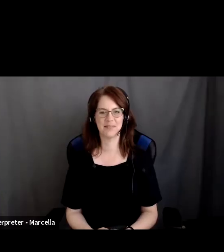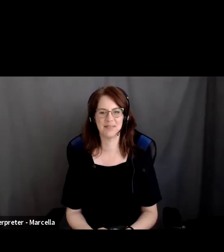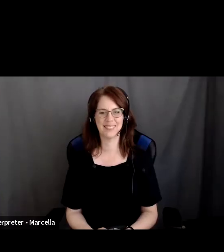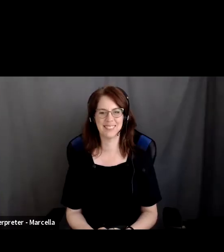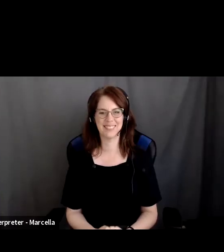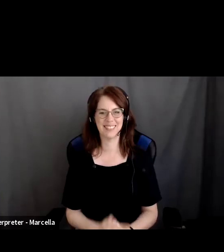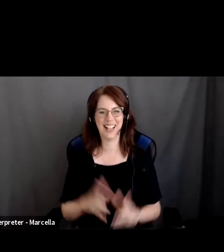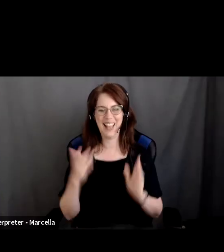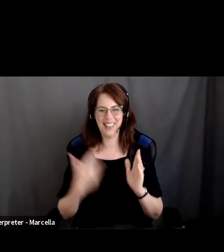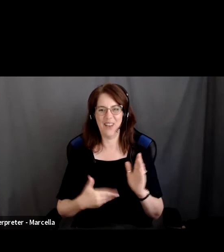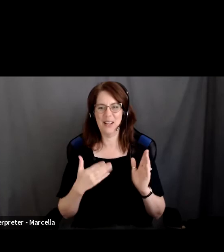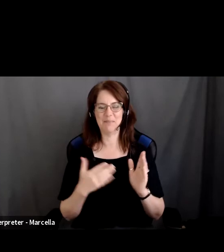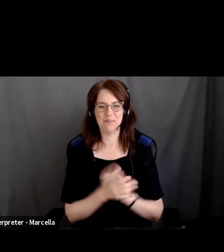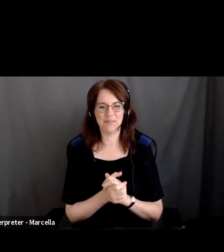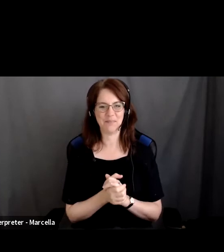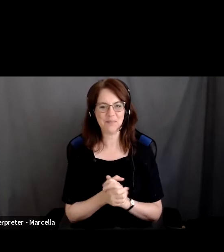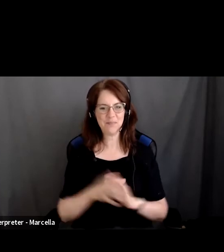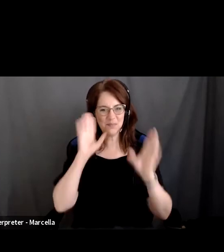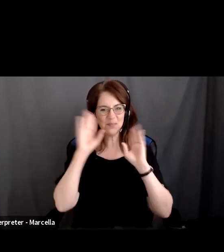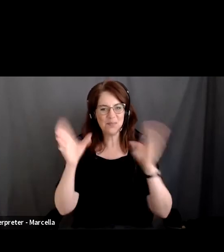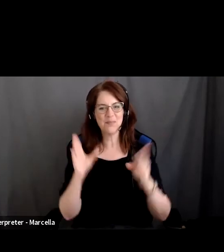There I am. Hello.